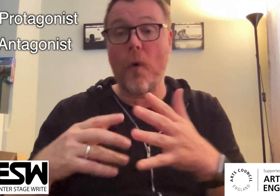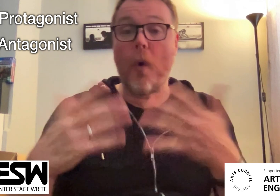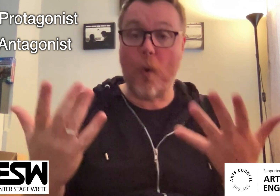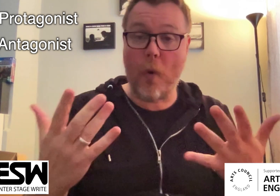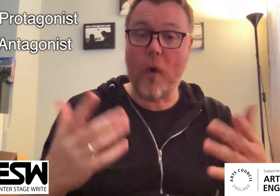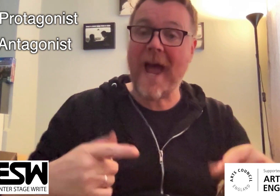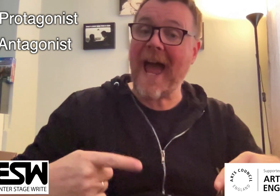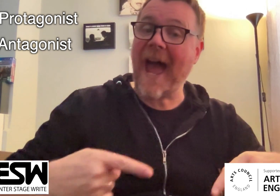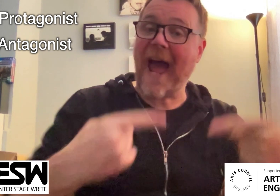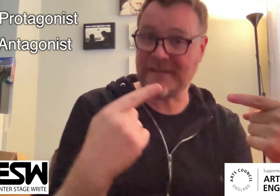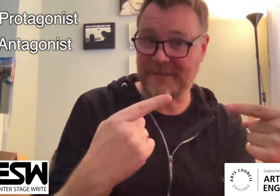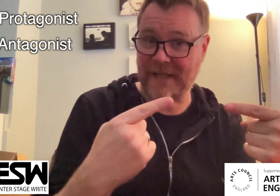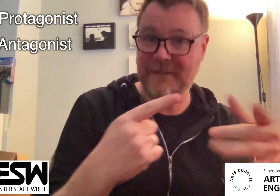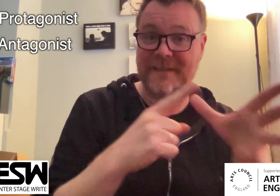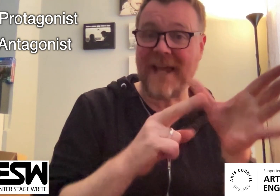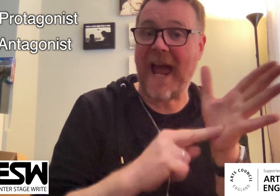or an antagonist.